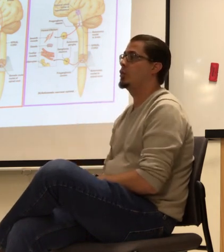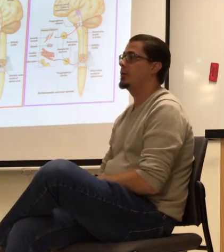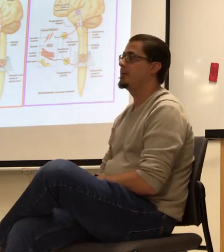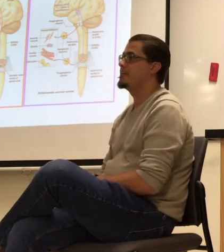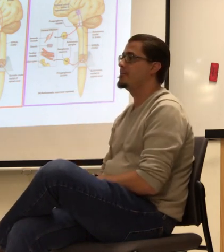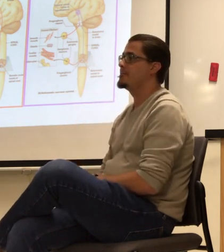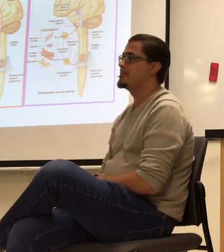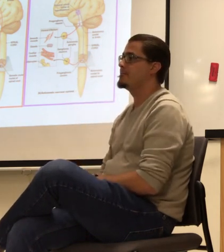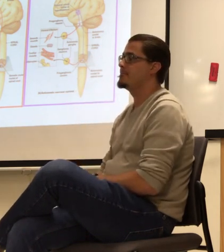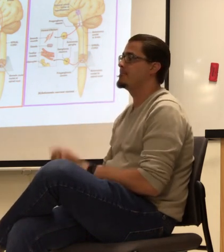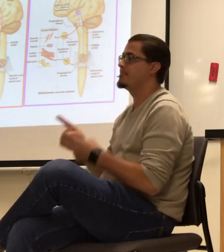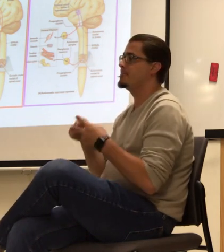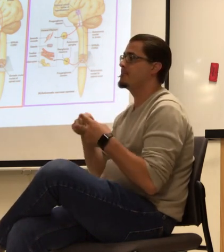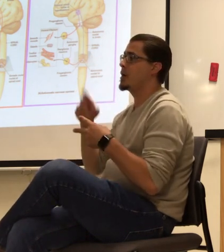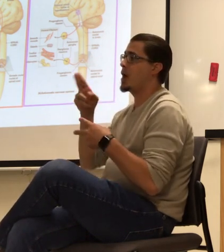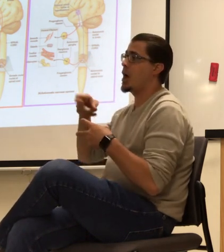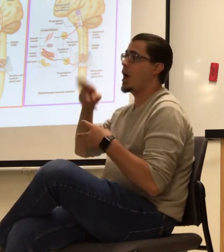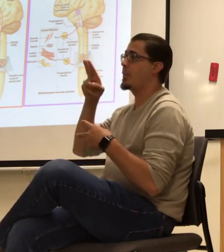Upper, lower